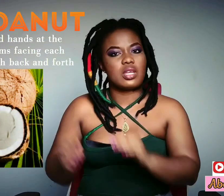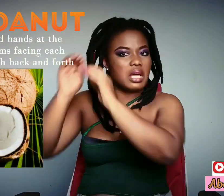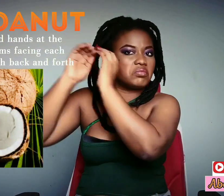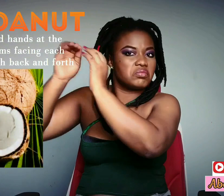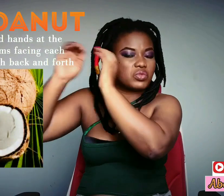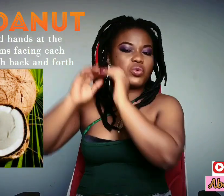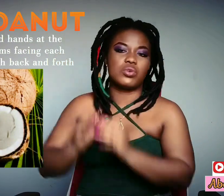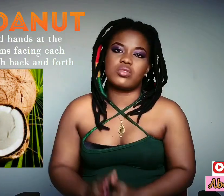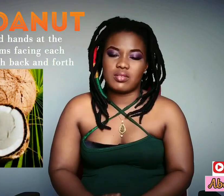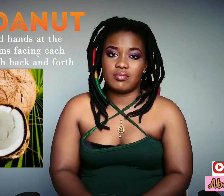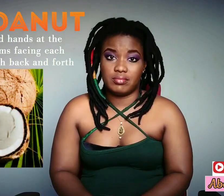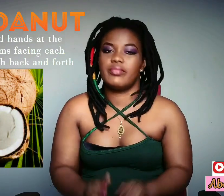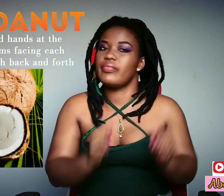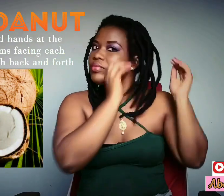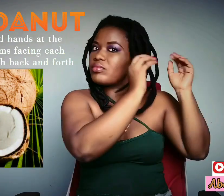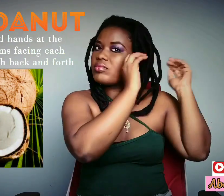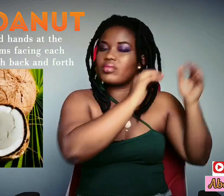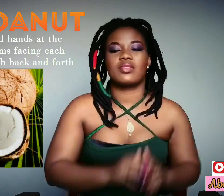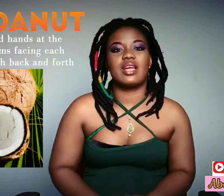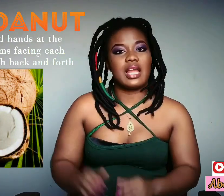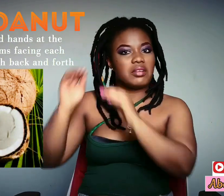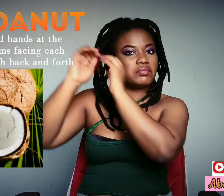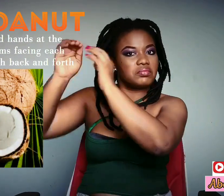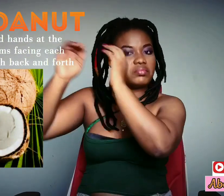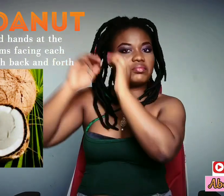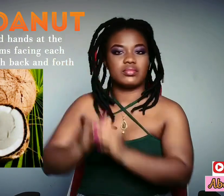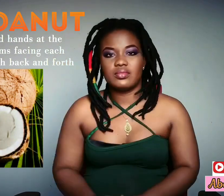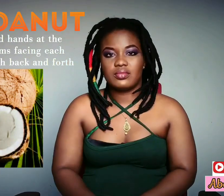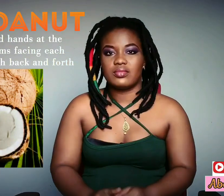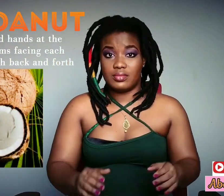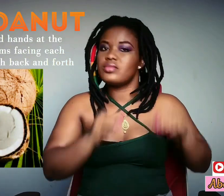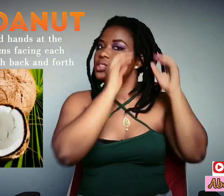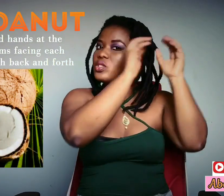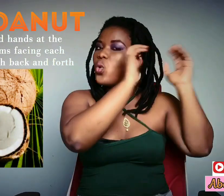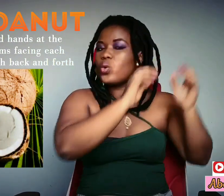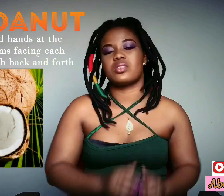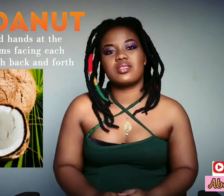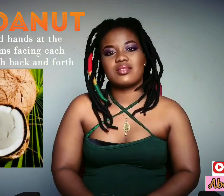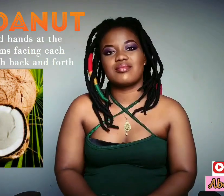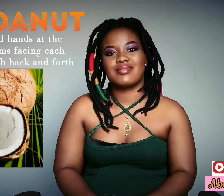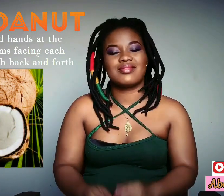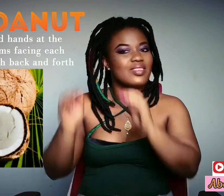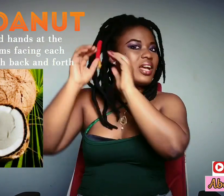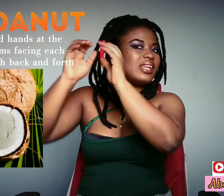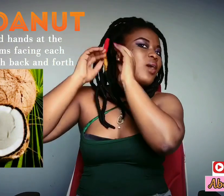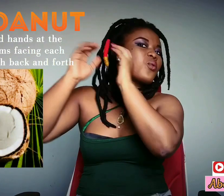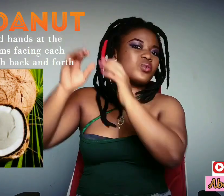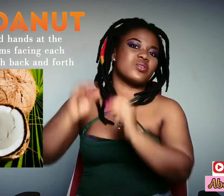coconut ana coconut. Na